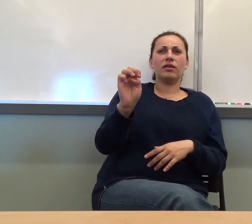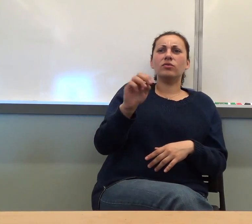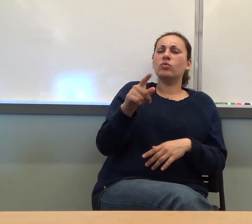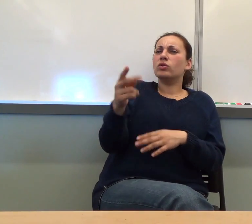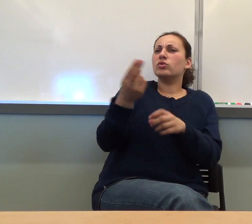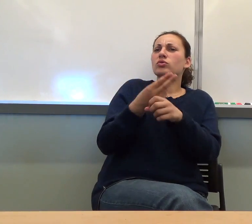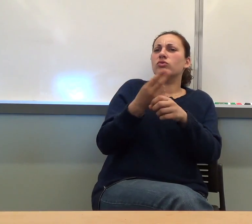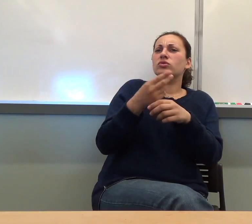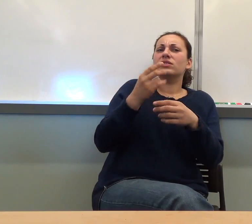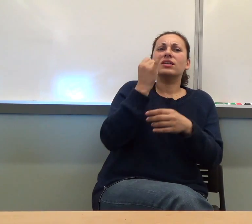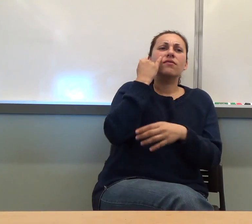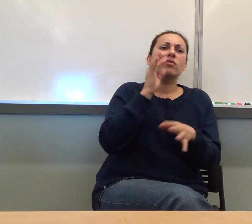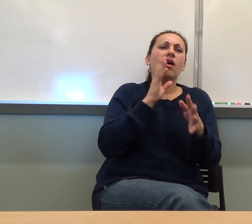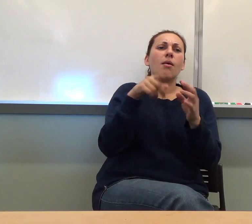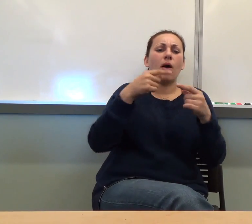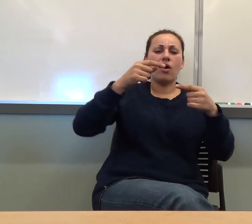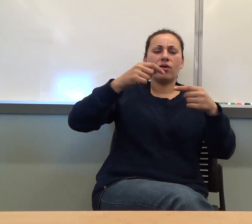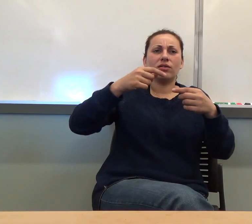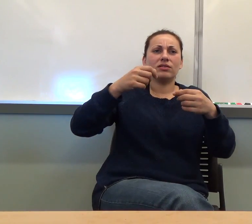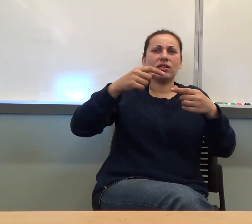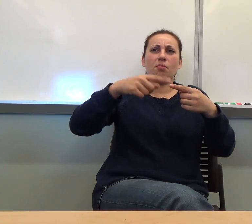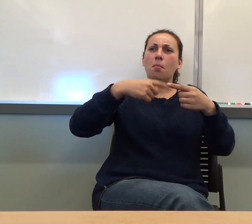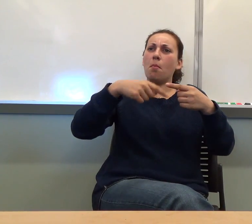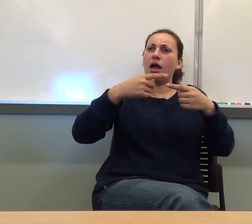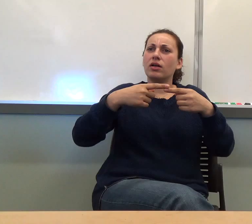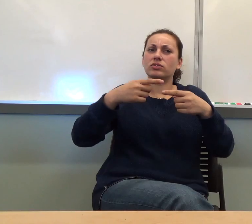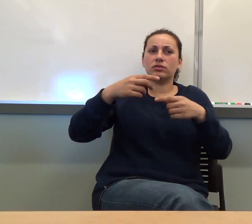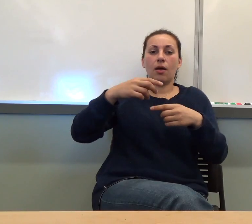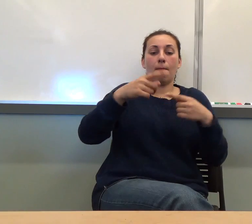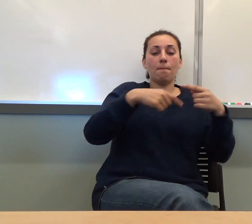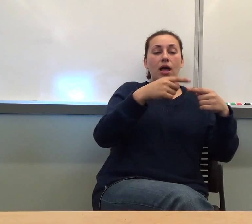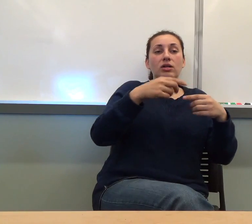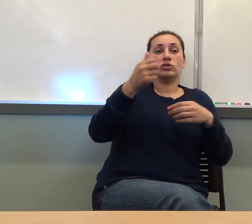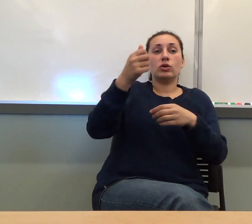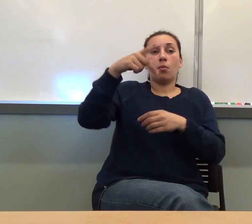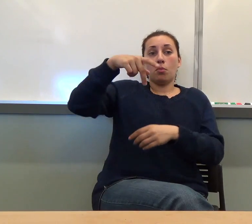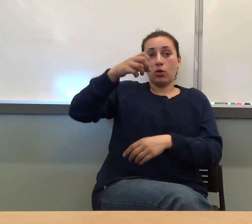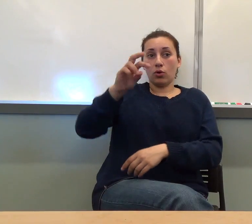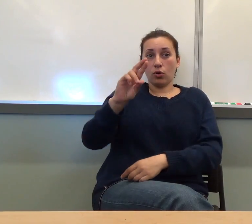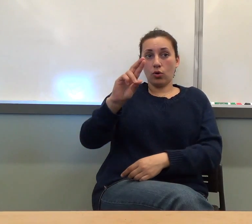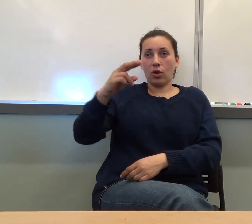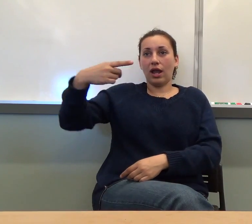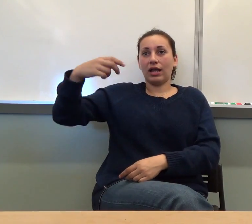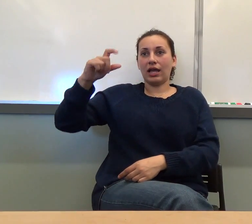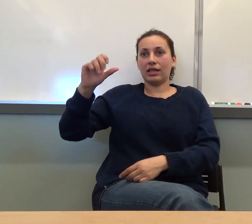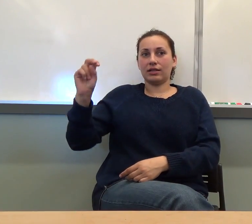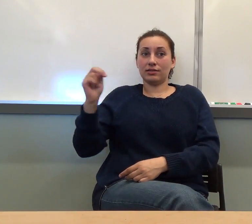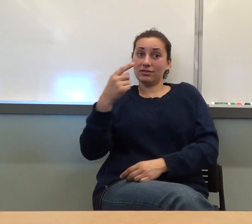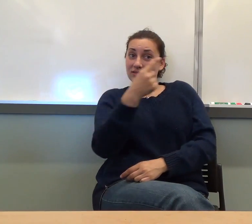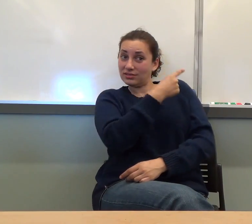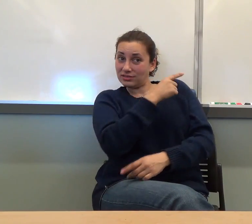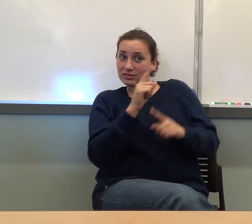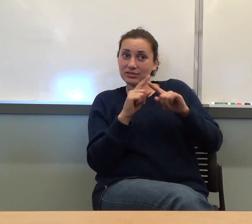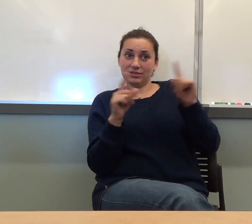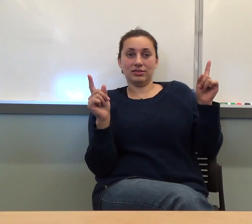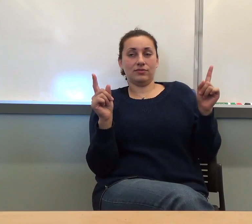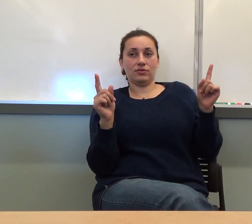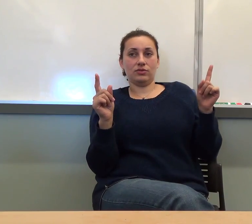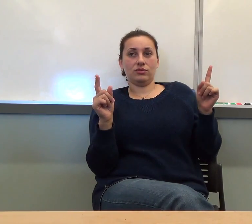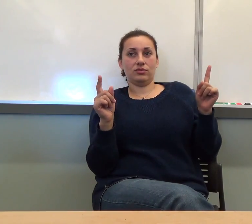miles? Miles per gallon, huh? Okay, that's not what this is. This is the ratio of 270 miles